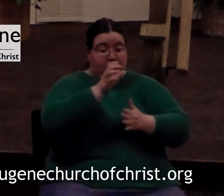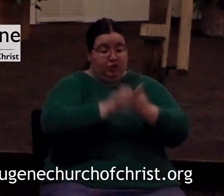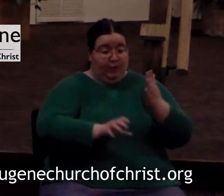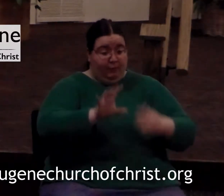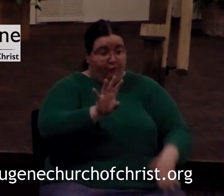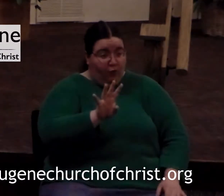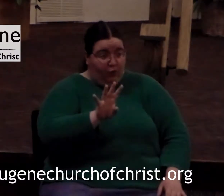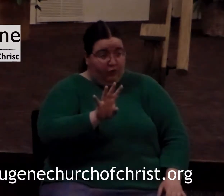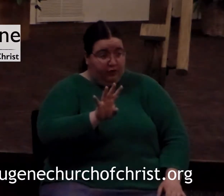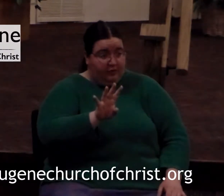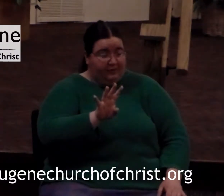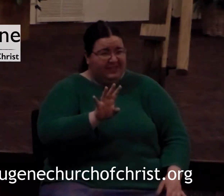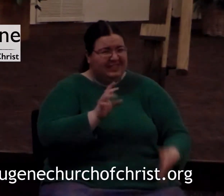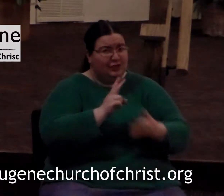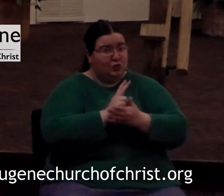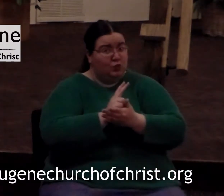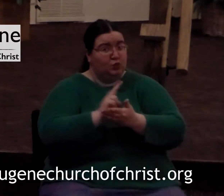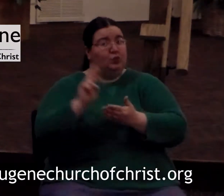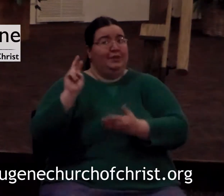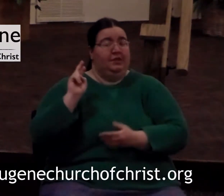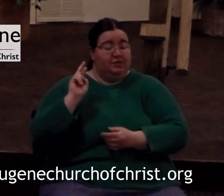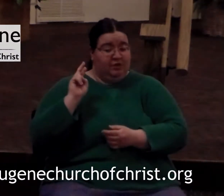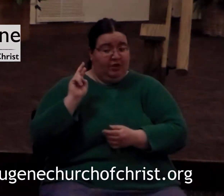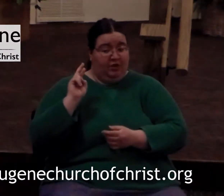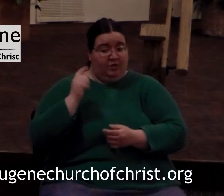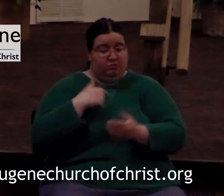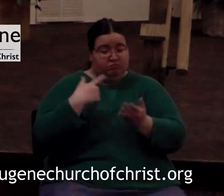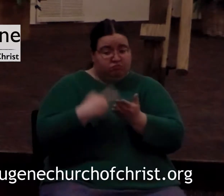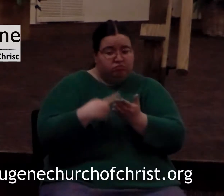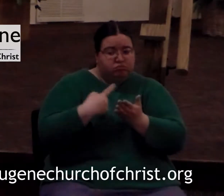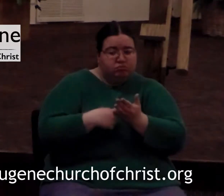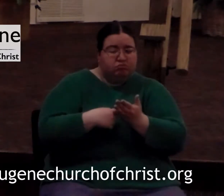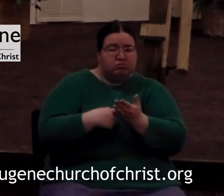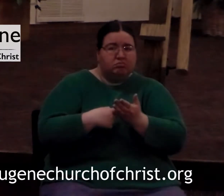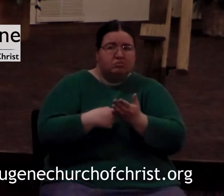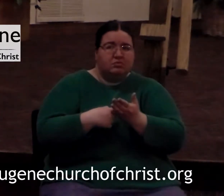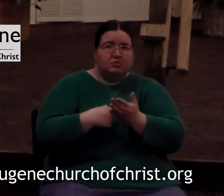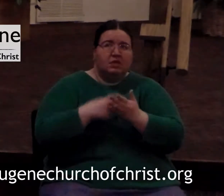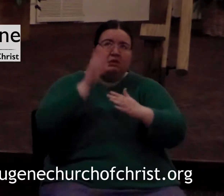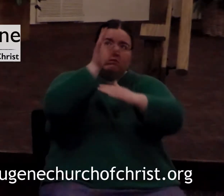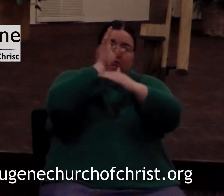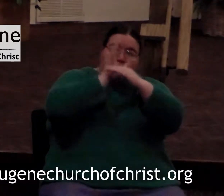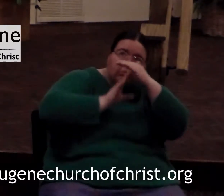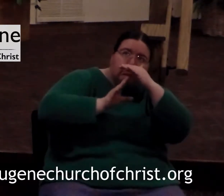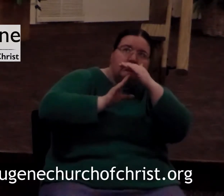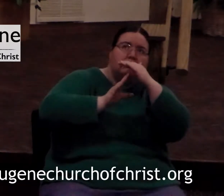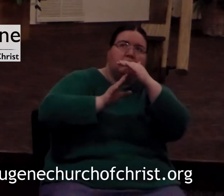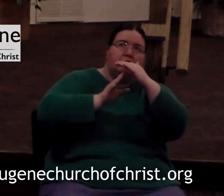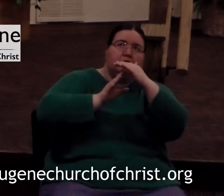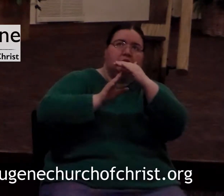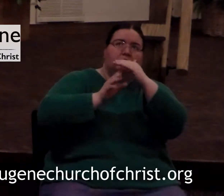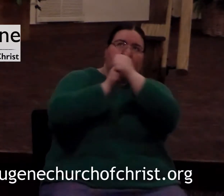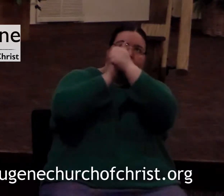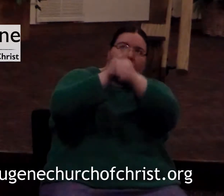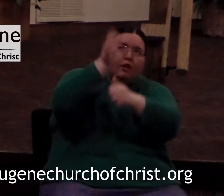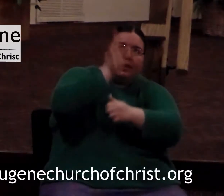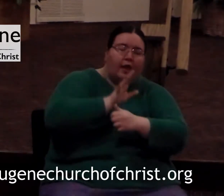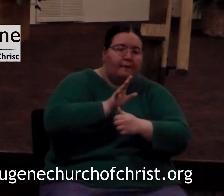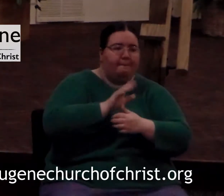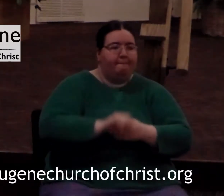talked 2 weeks ago, I guess now, about submitting ourselves to God, and James follows up with this section beginning in verse 11, where he